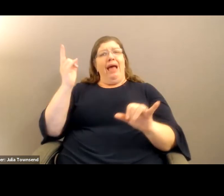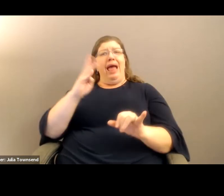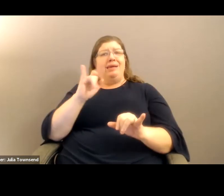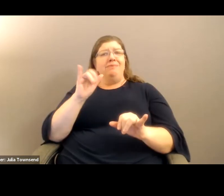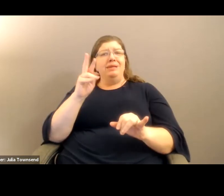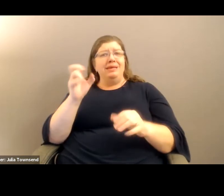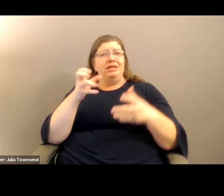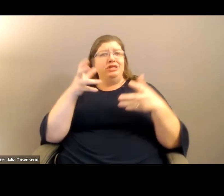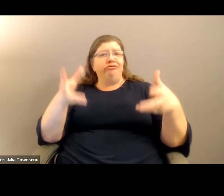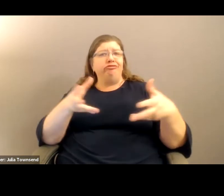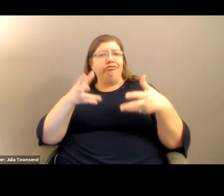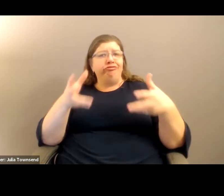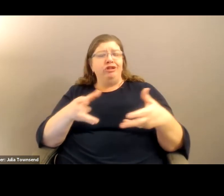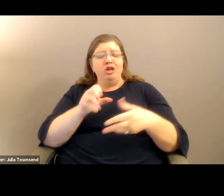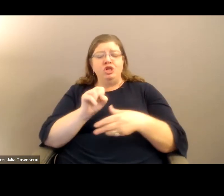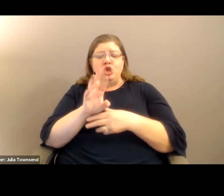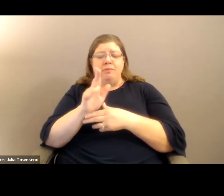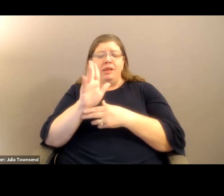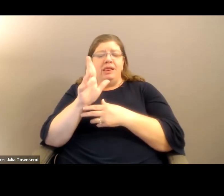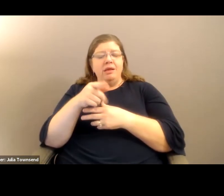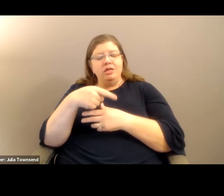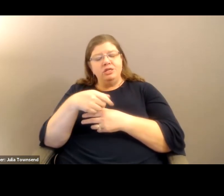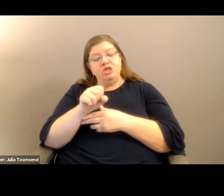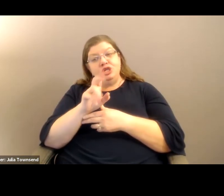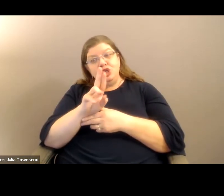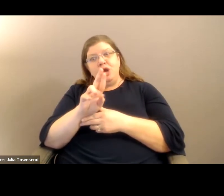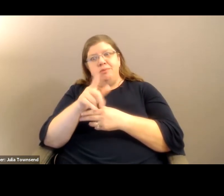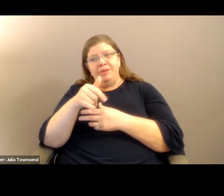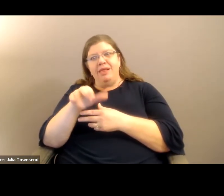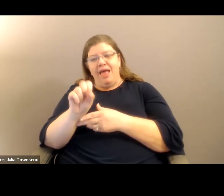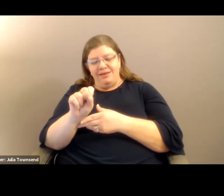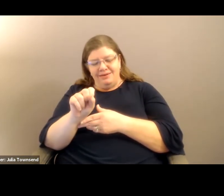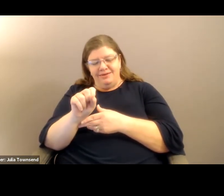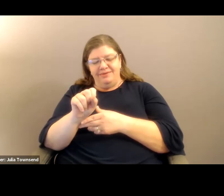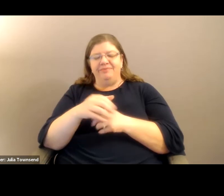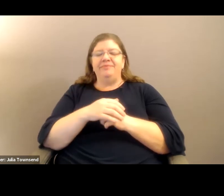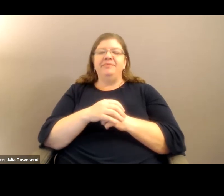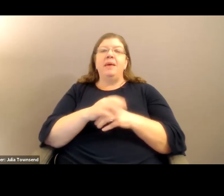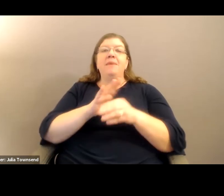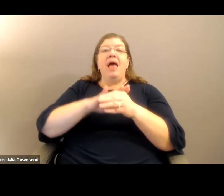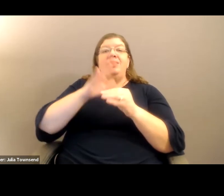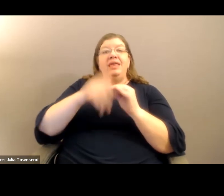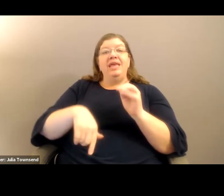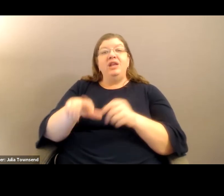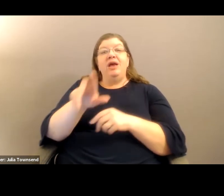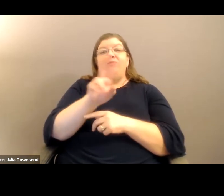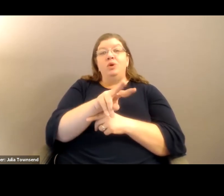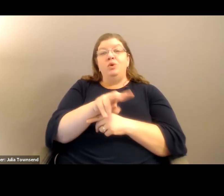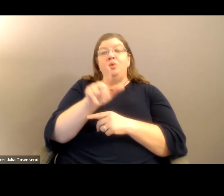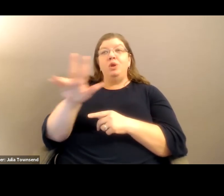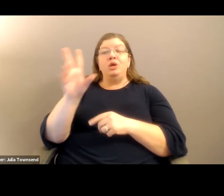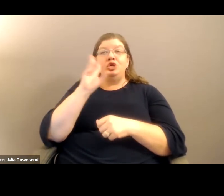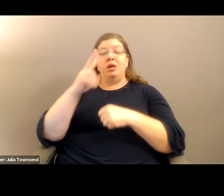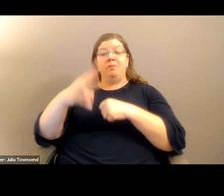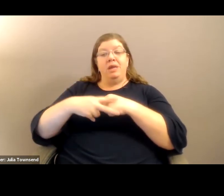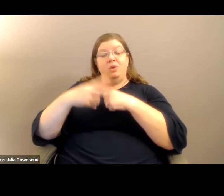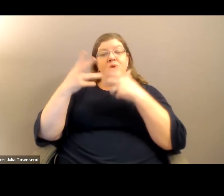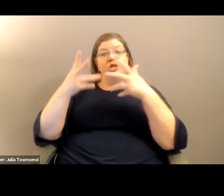billions. And by the end of 22-23, there should be a total reserves of $25